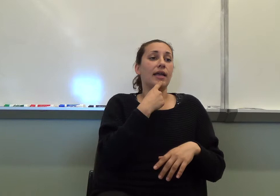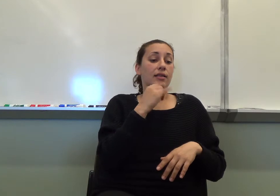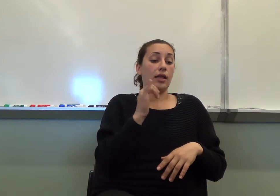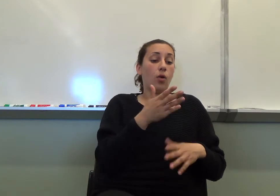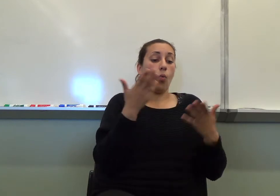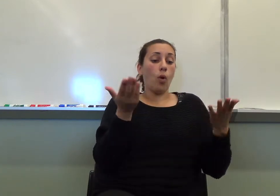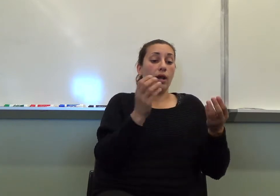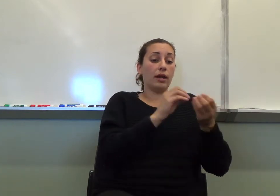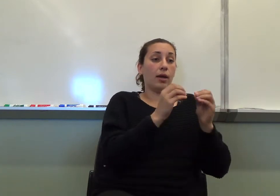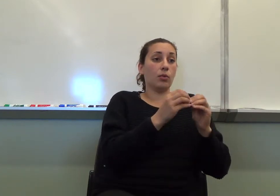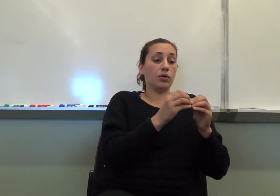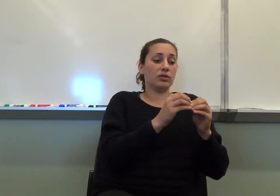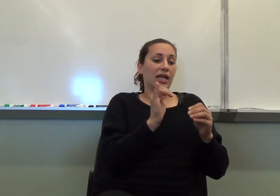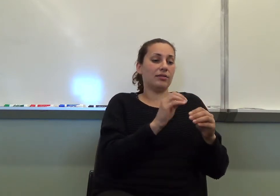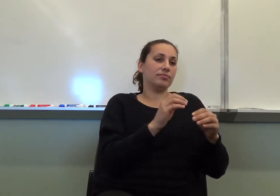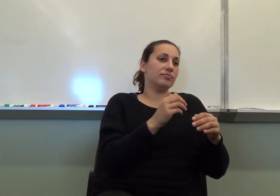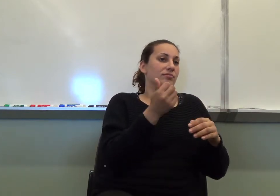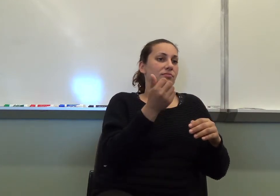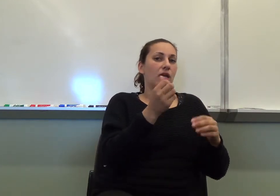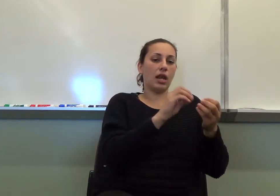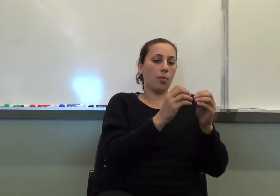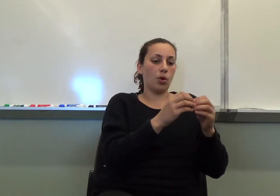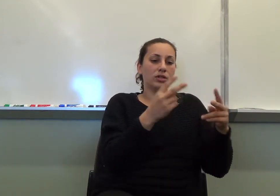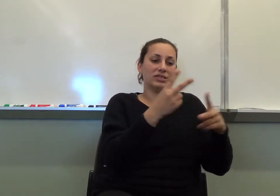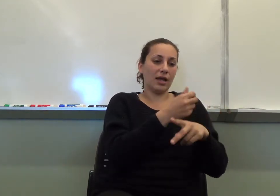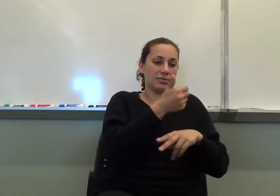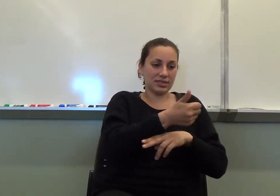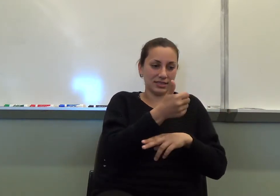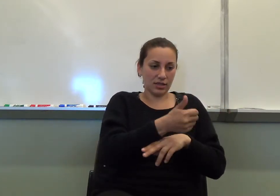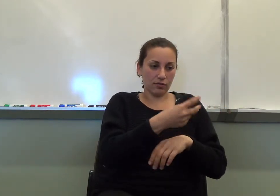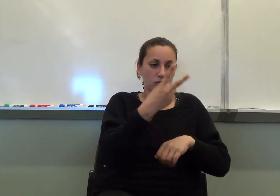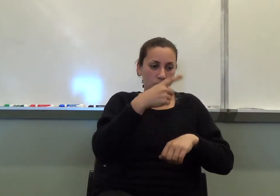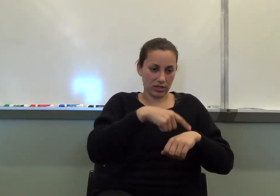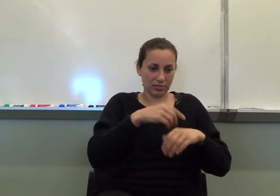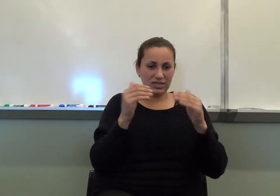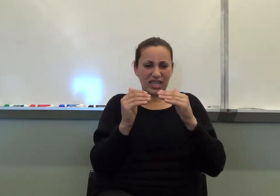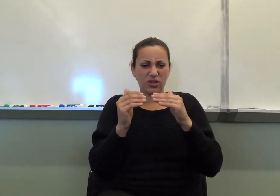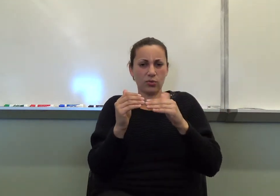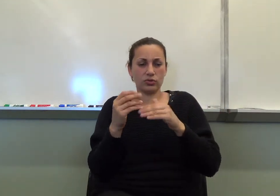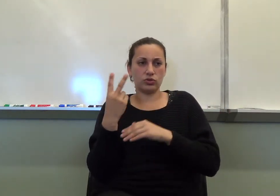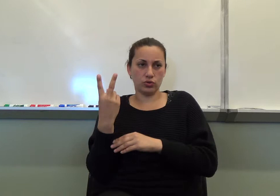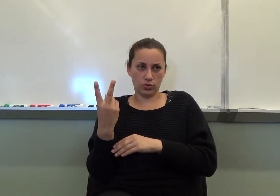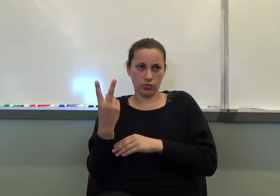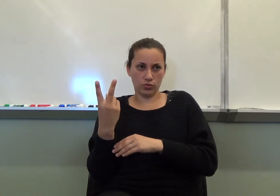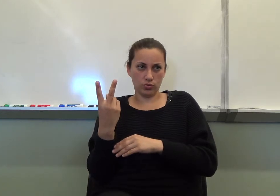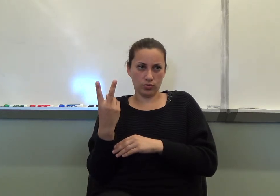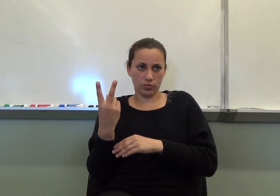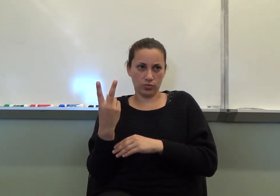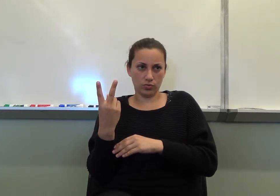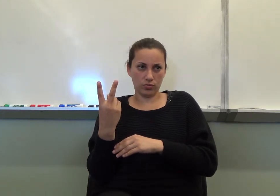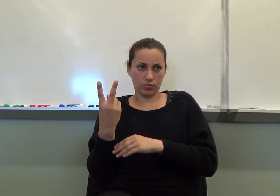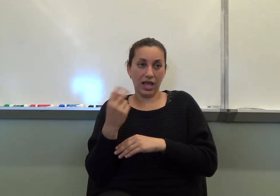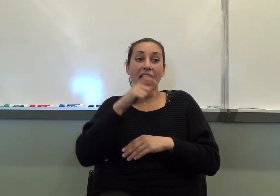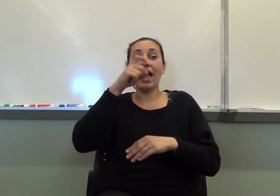And you can punch it on your calculator, 1.414 something, something, something goes on forever, huh? Okay, that's the square root of